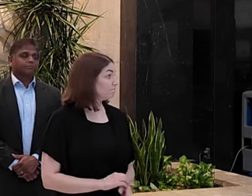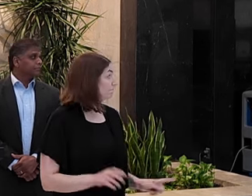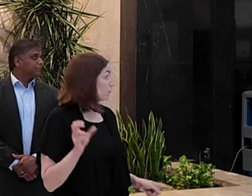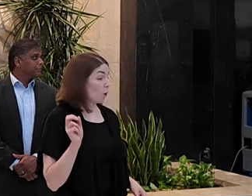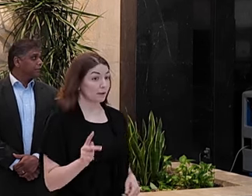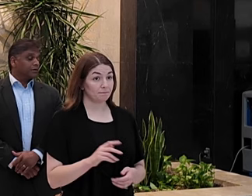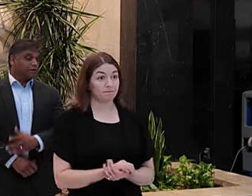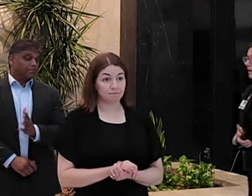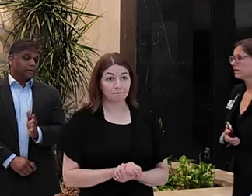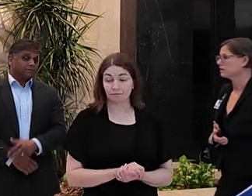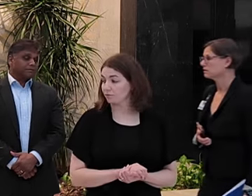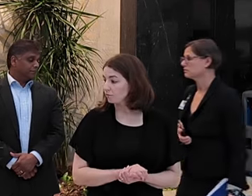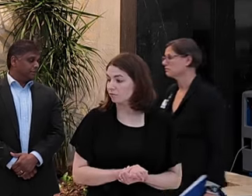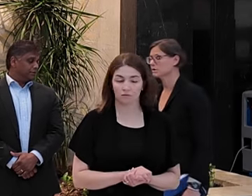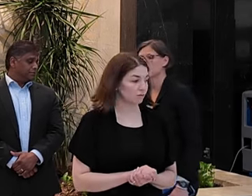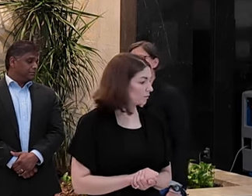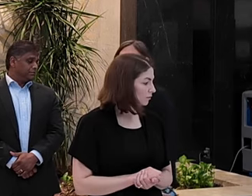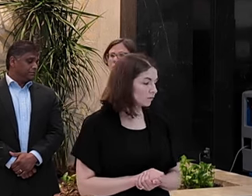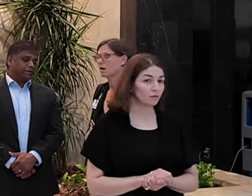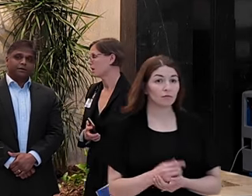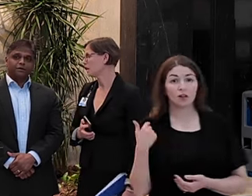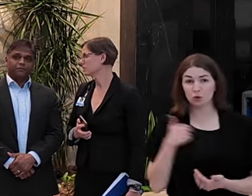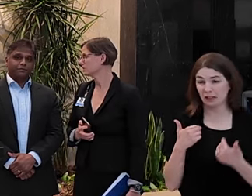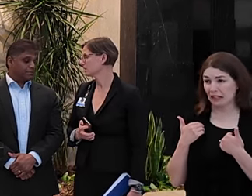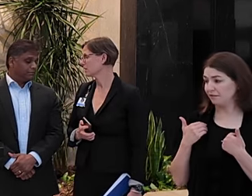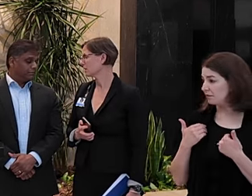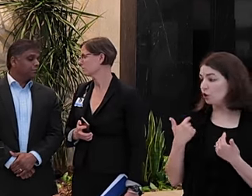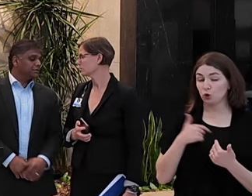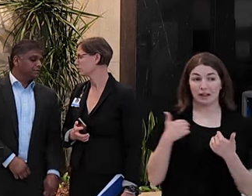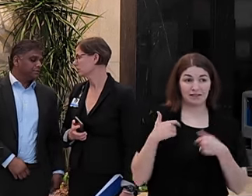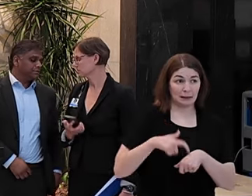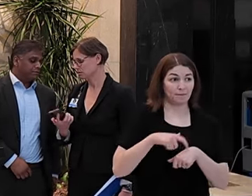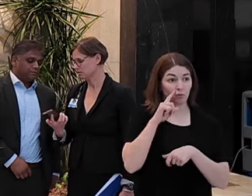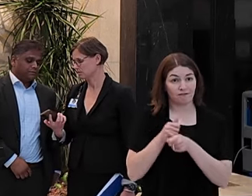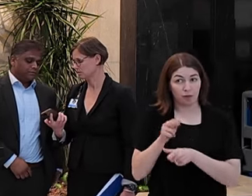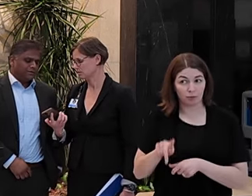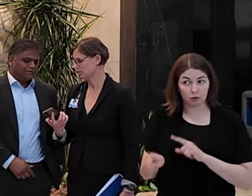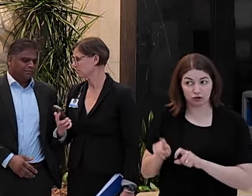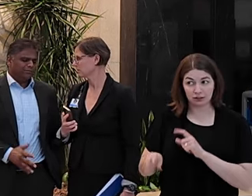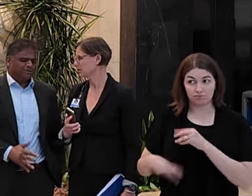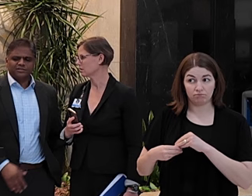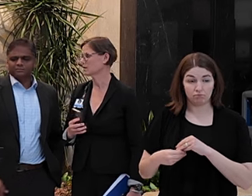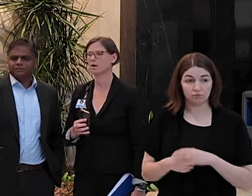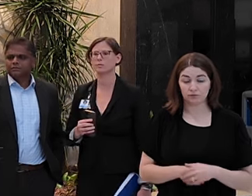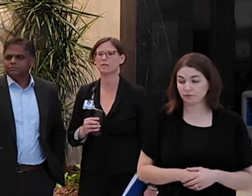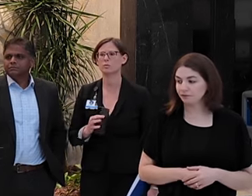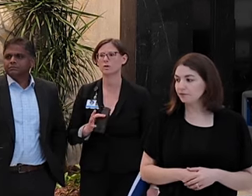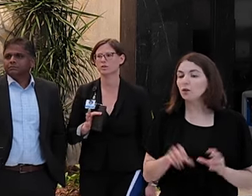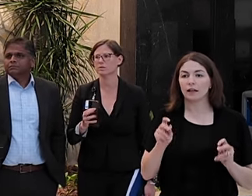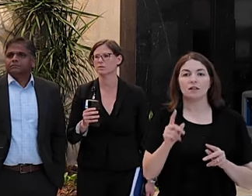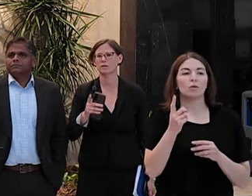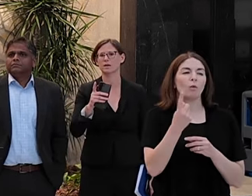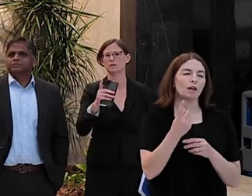Okay. All right. What's that? Follow-up? We need to go. Do one or two. All right, we'll